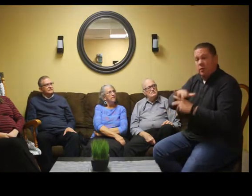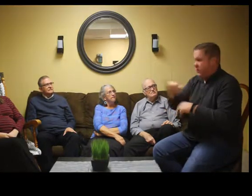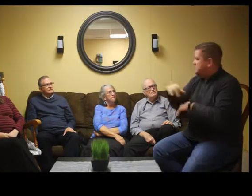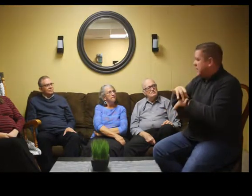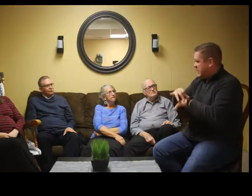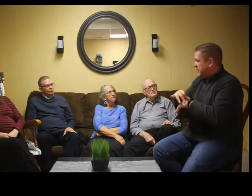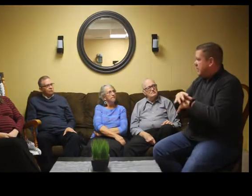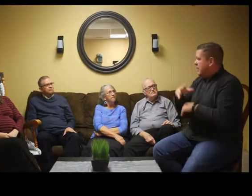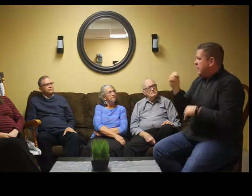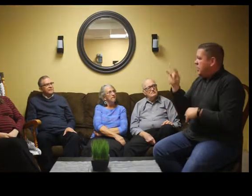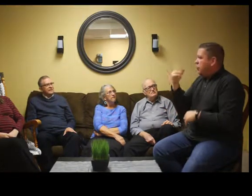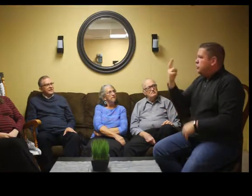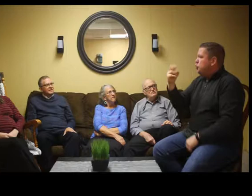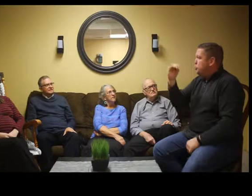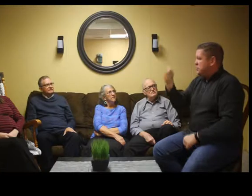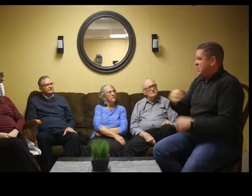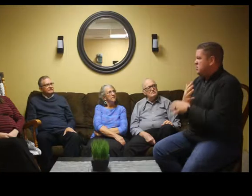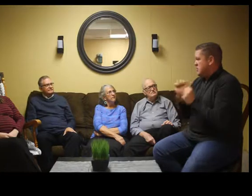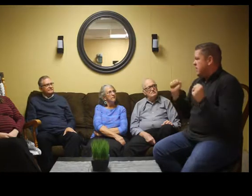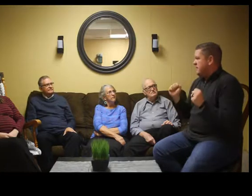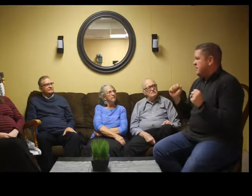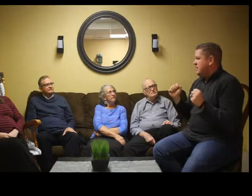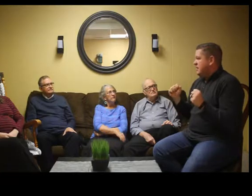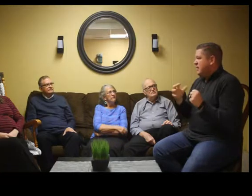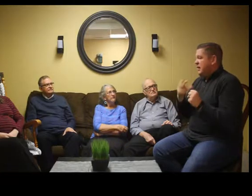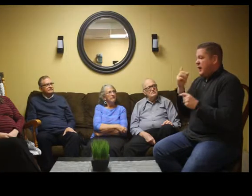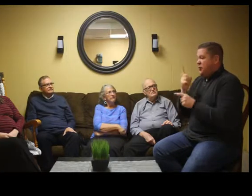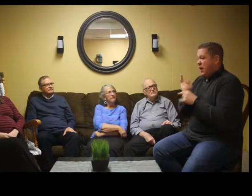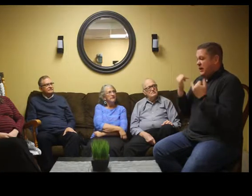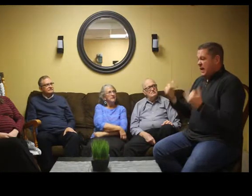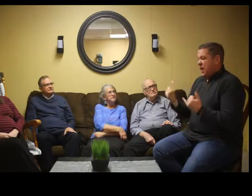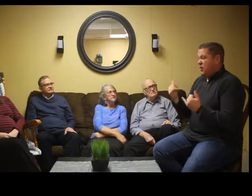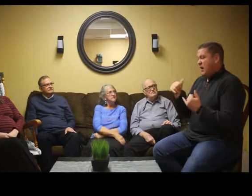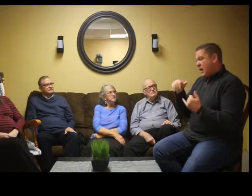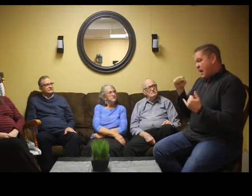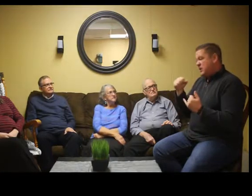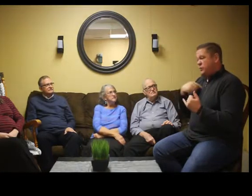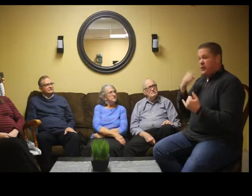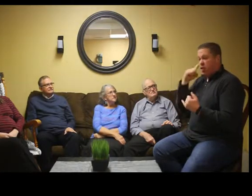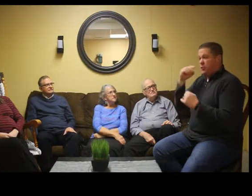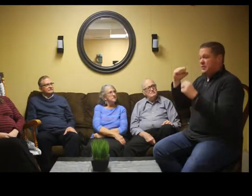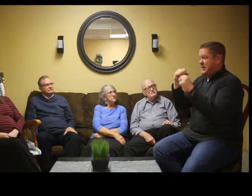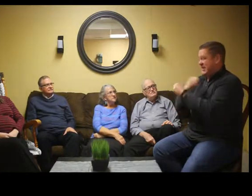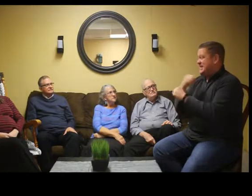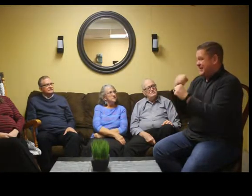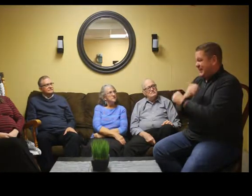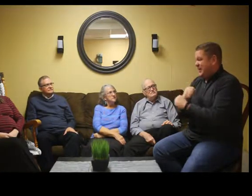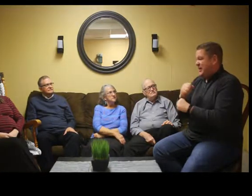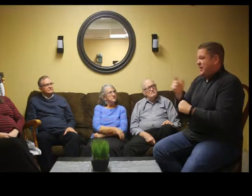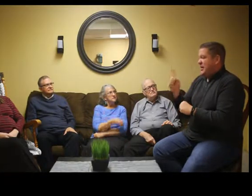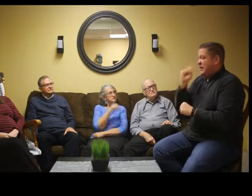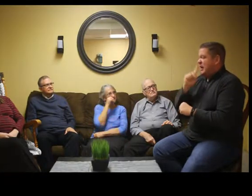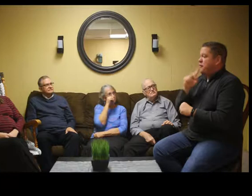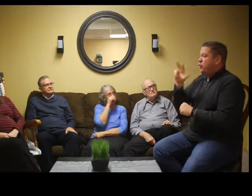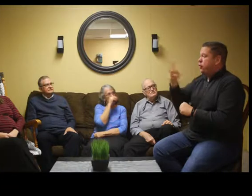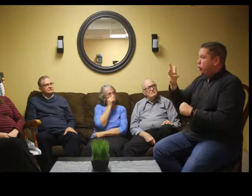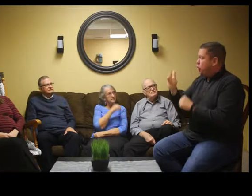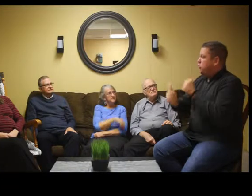on this planet, and only 2% are saved. And right now, as we've heard statistically, the deaf are the third